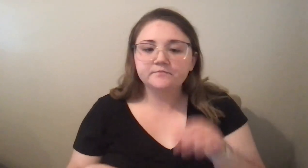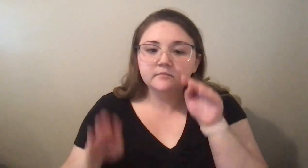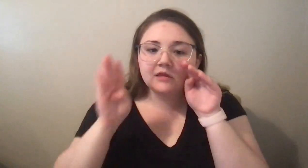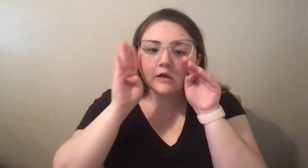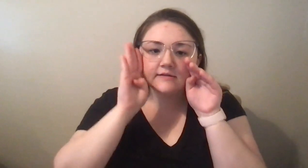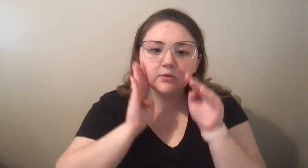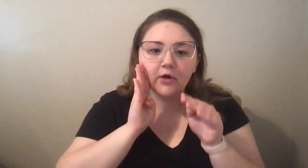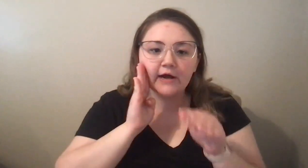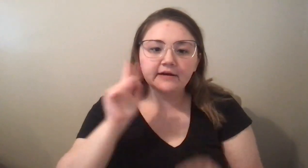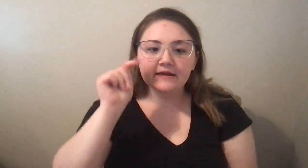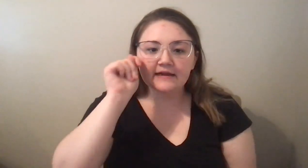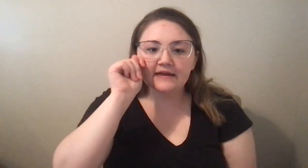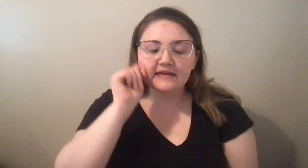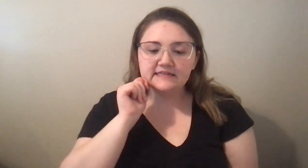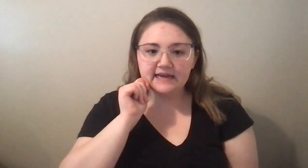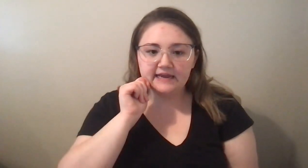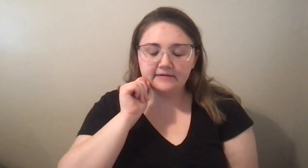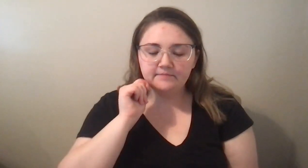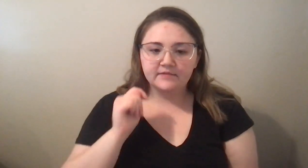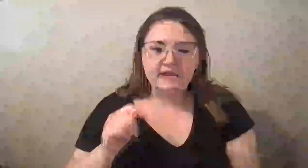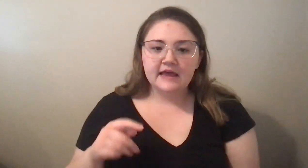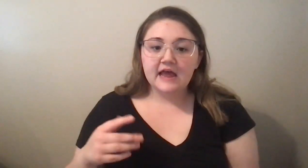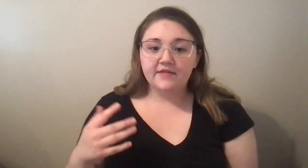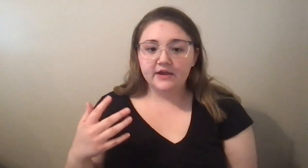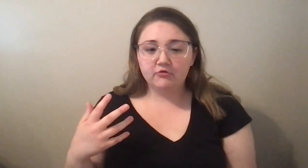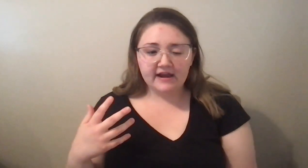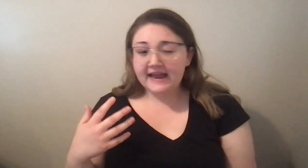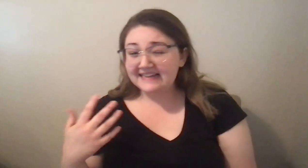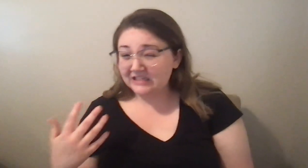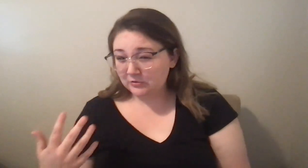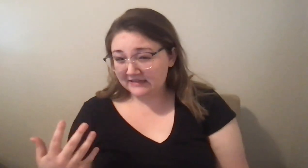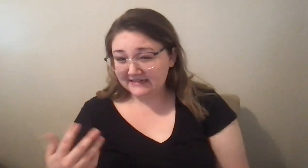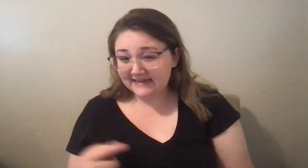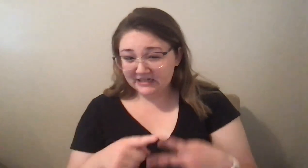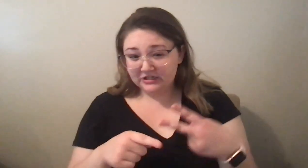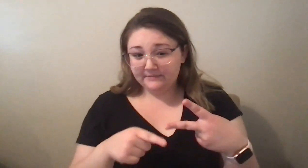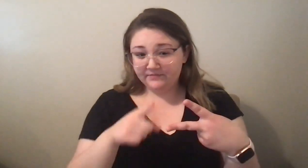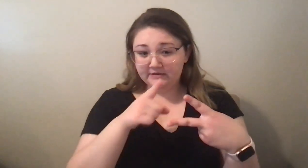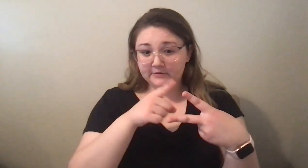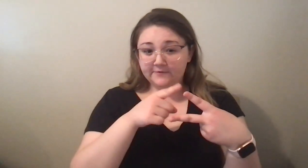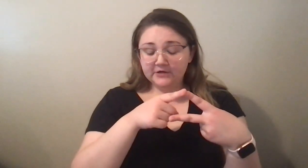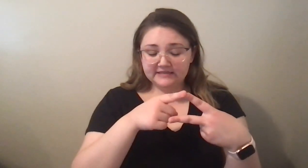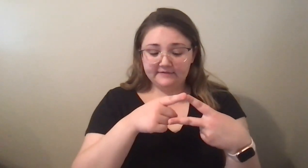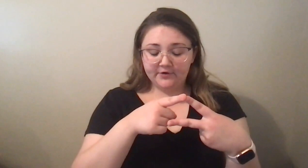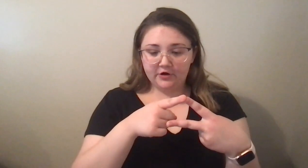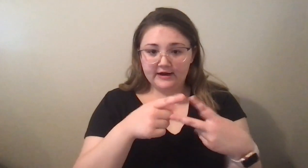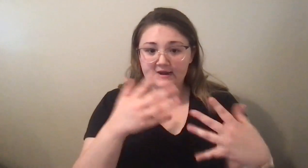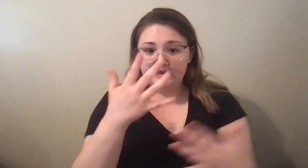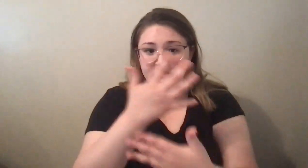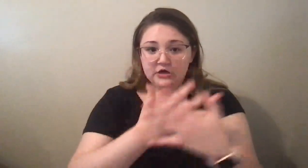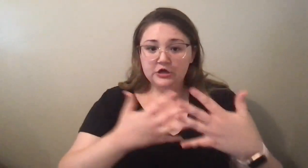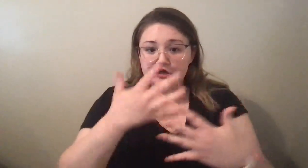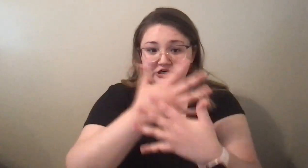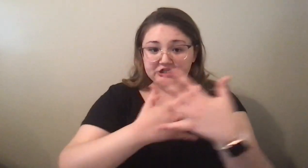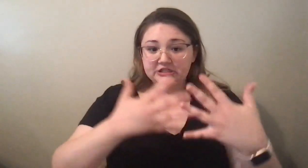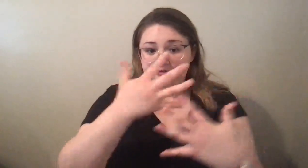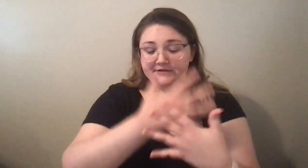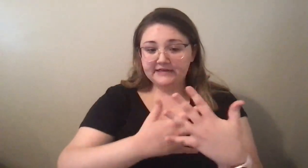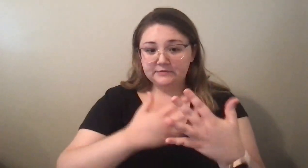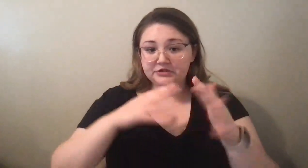later. So brown, tan. And then gray has two signs, actually. So the first sign for gray, you can just do